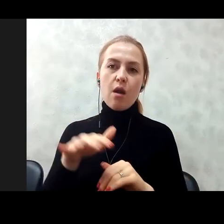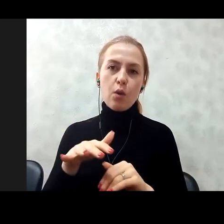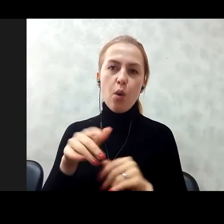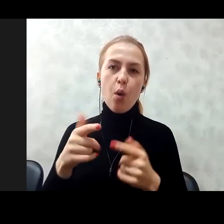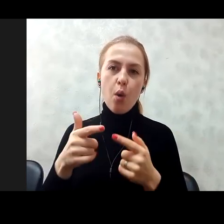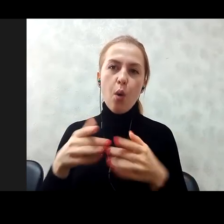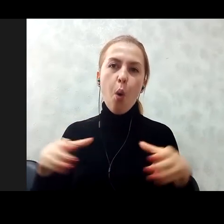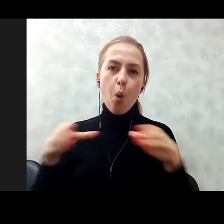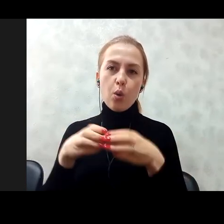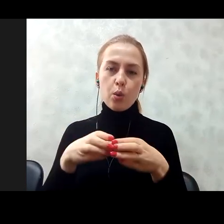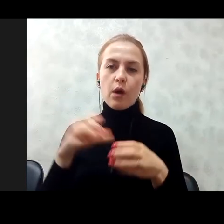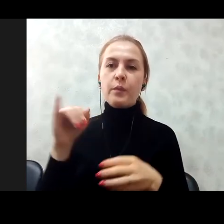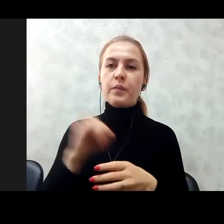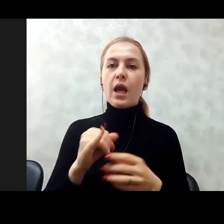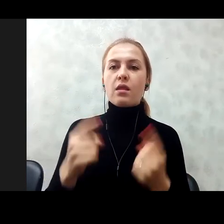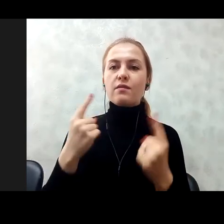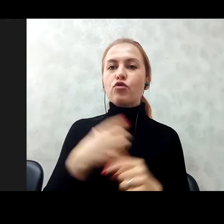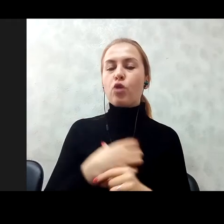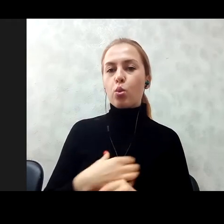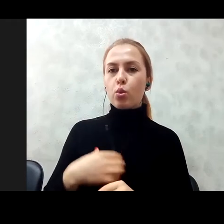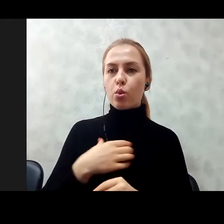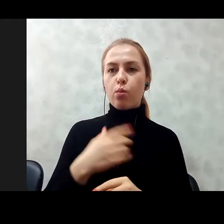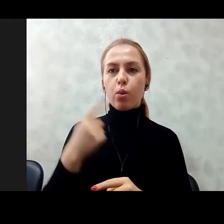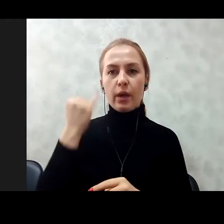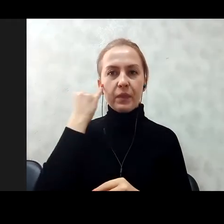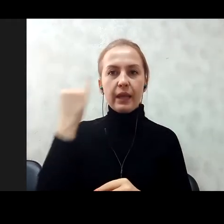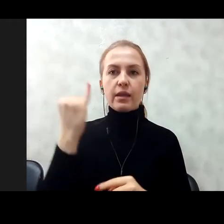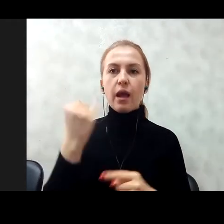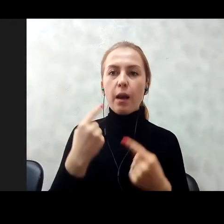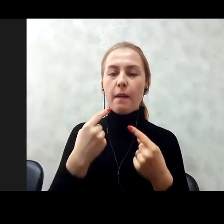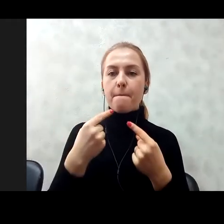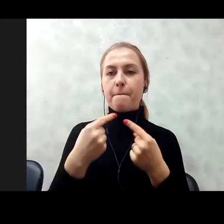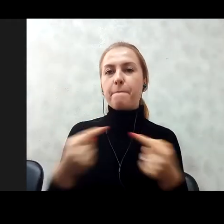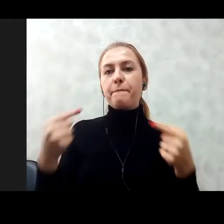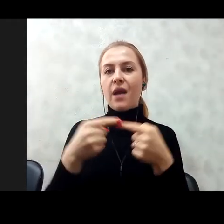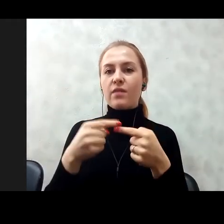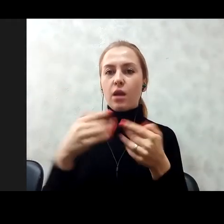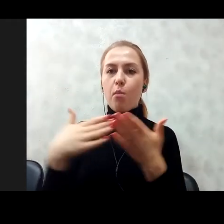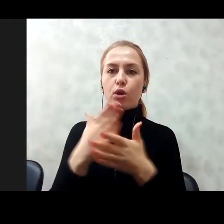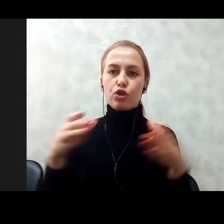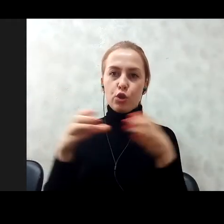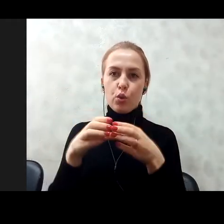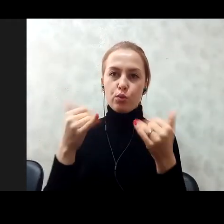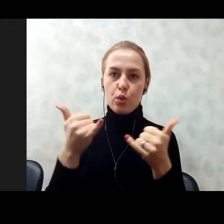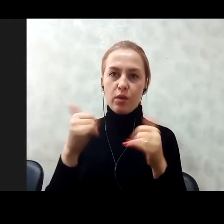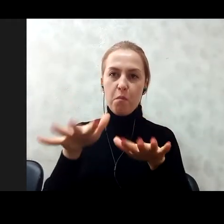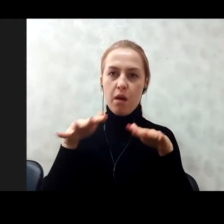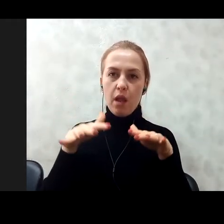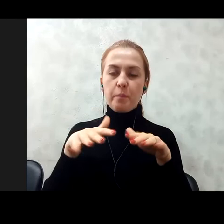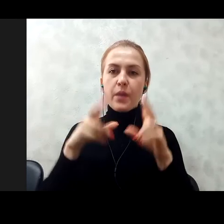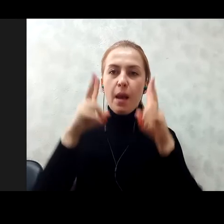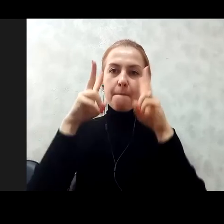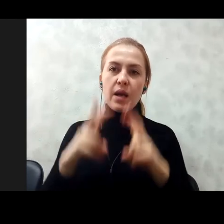the Territorial Election Commission. And now we are worried by some of the proposals